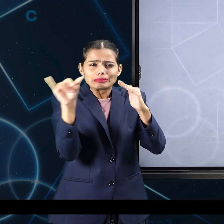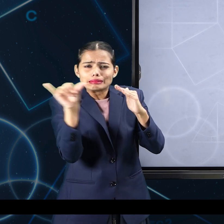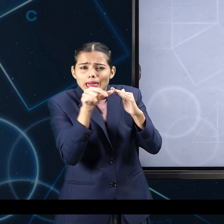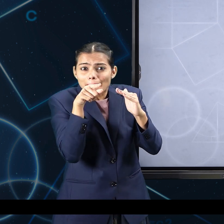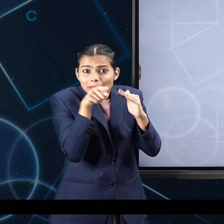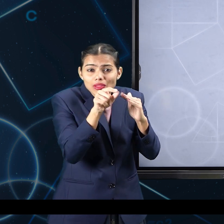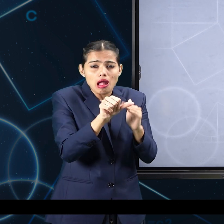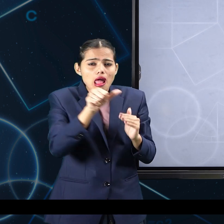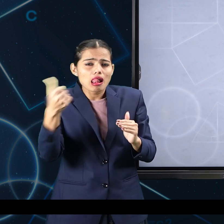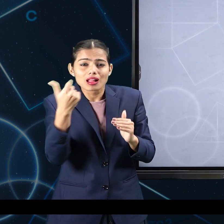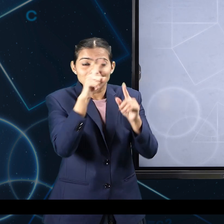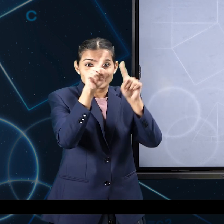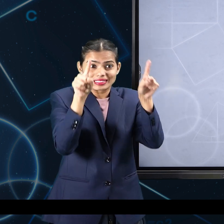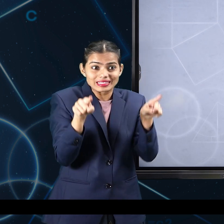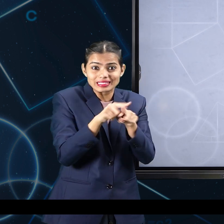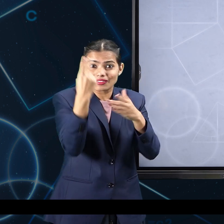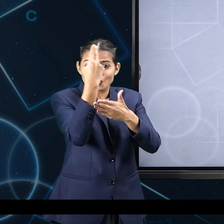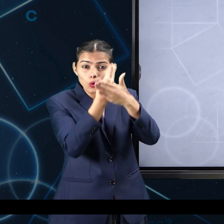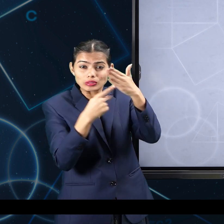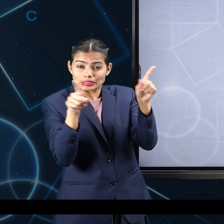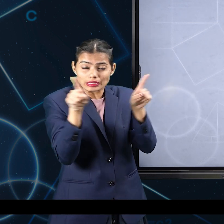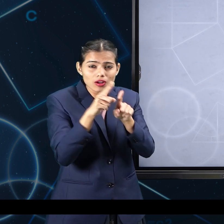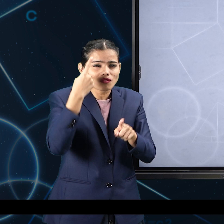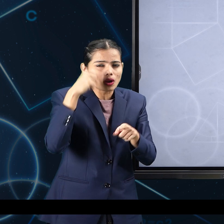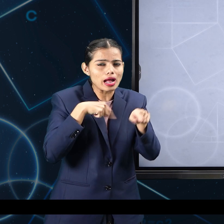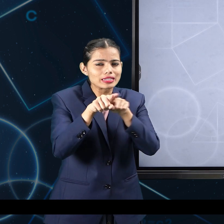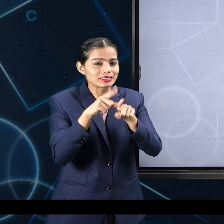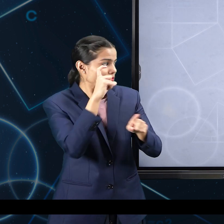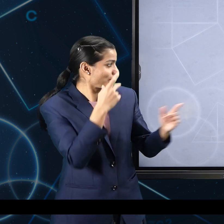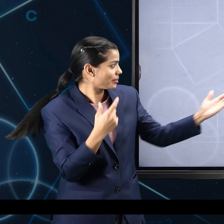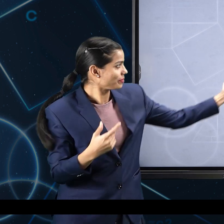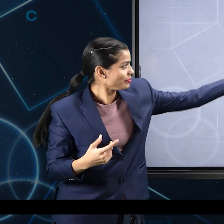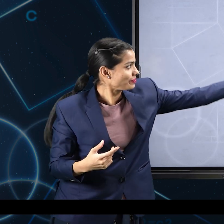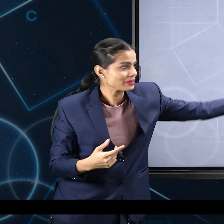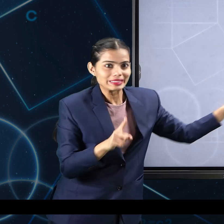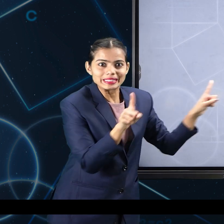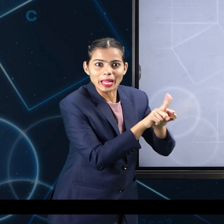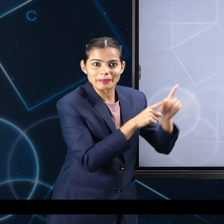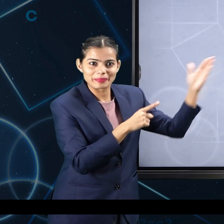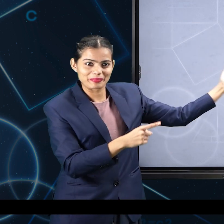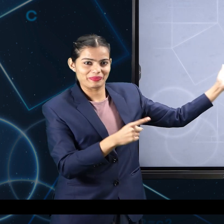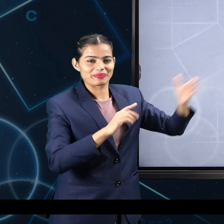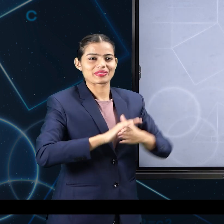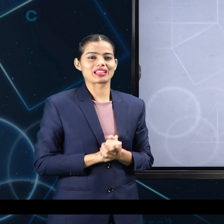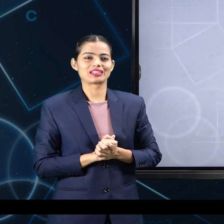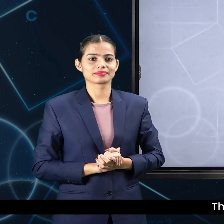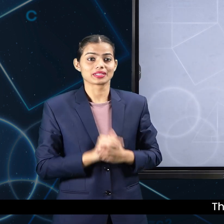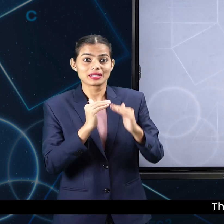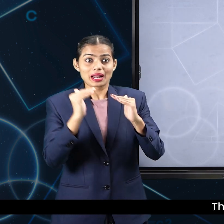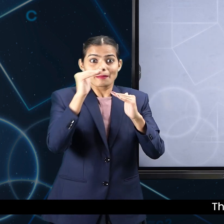the